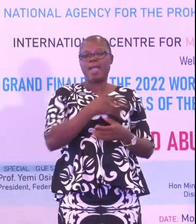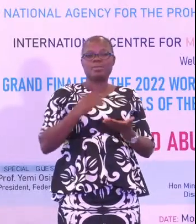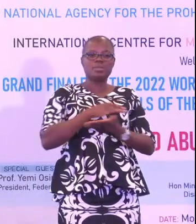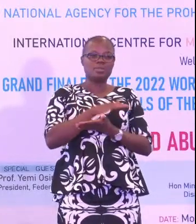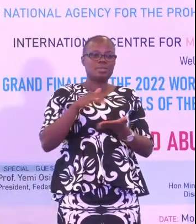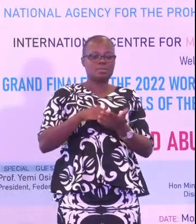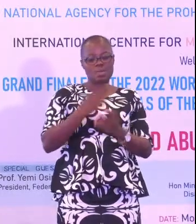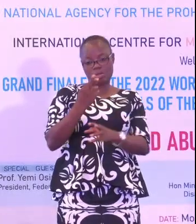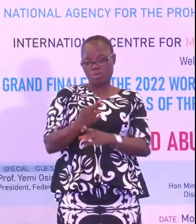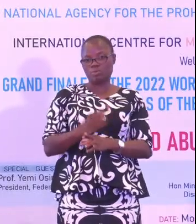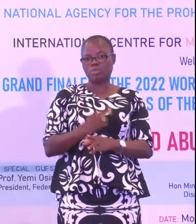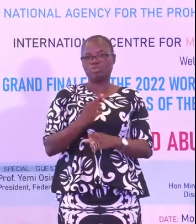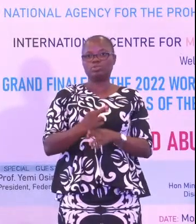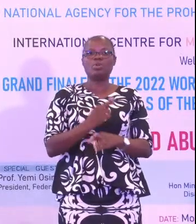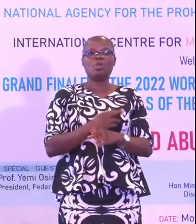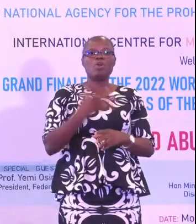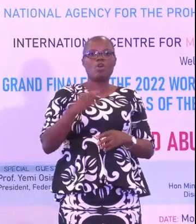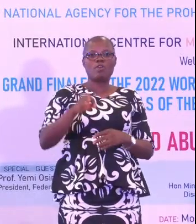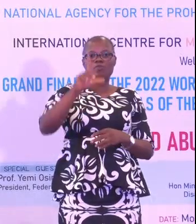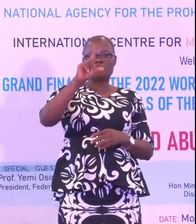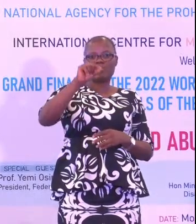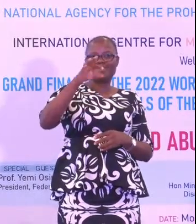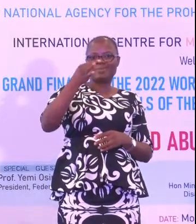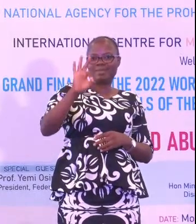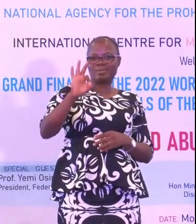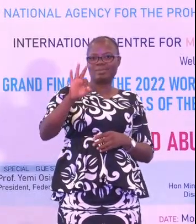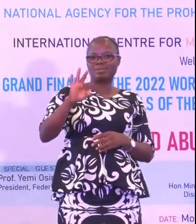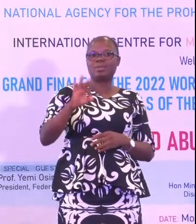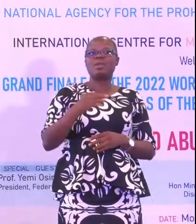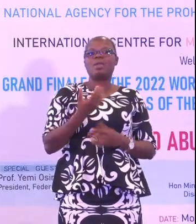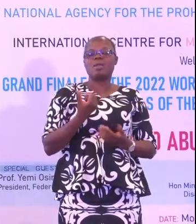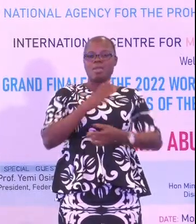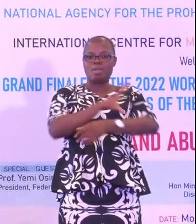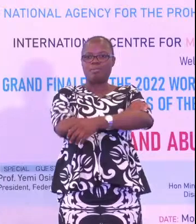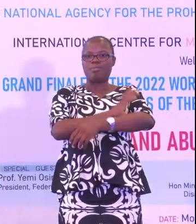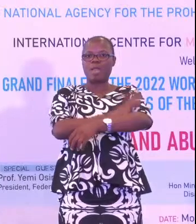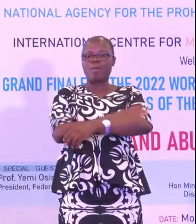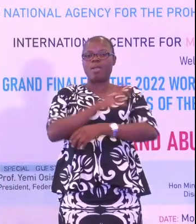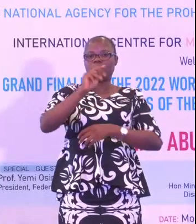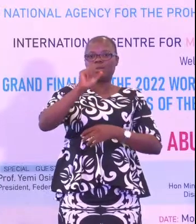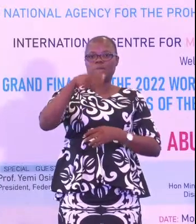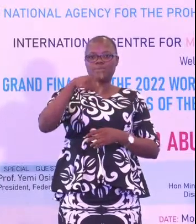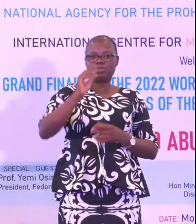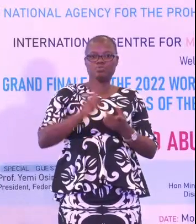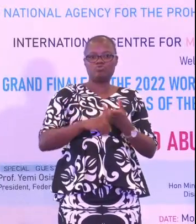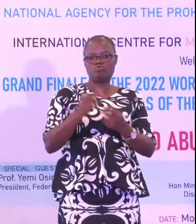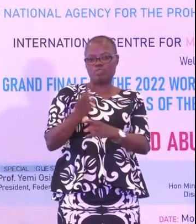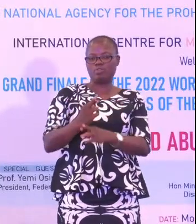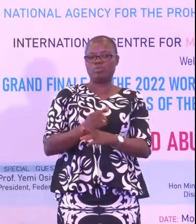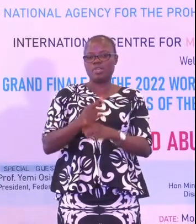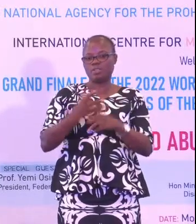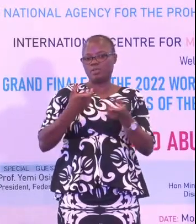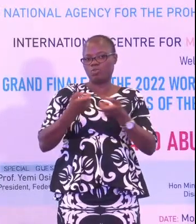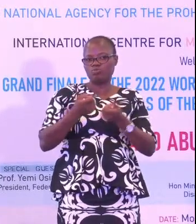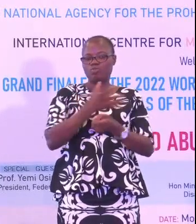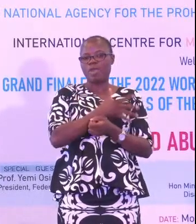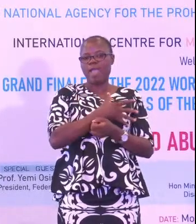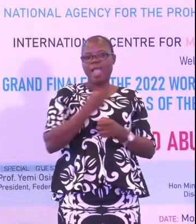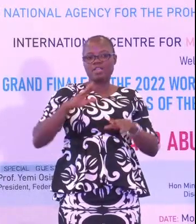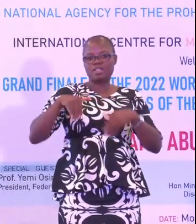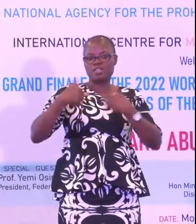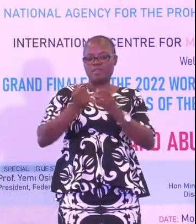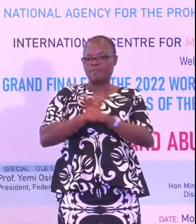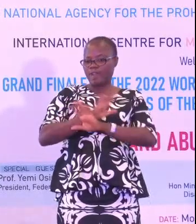Centers Regulation of 2019 empower NAPTIP to regulate, control, and issue